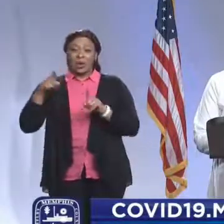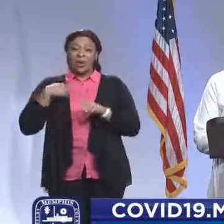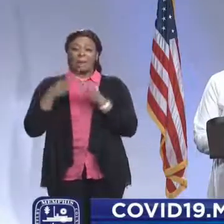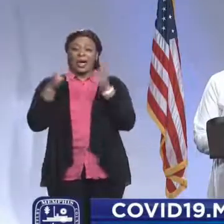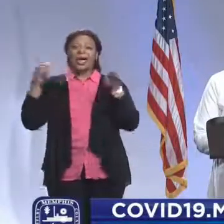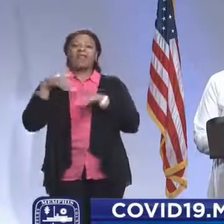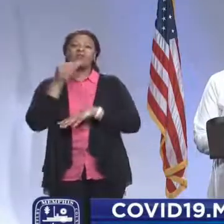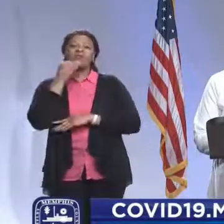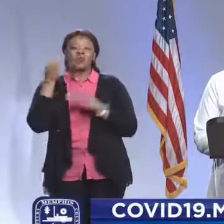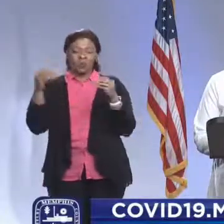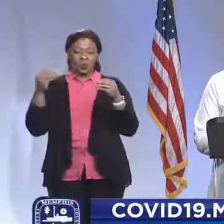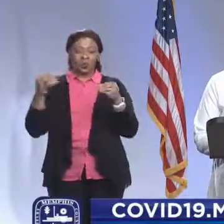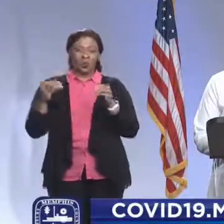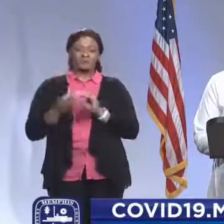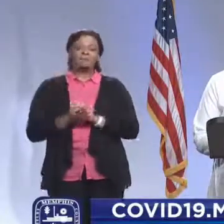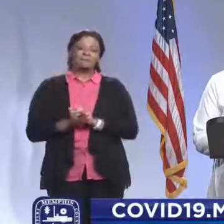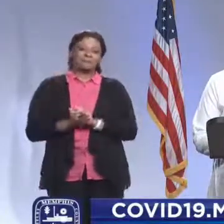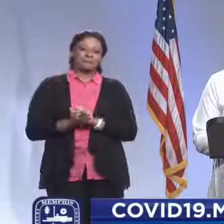grocery store.